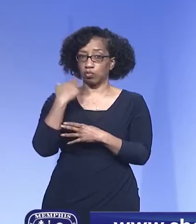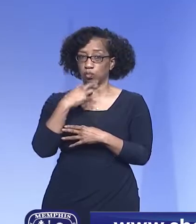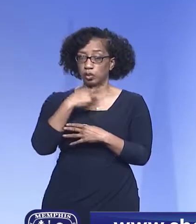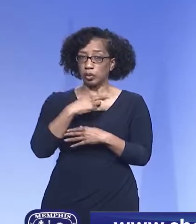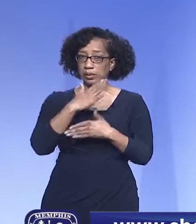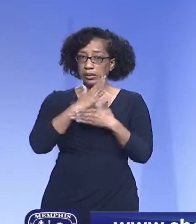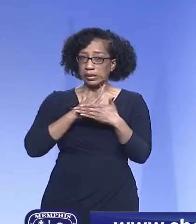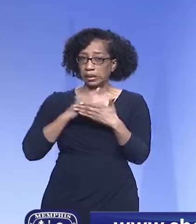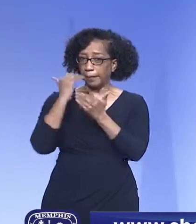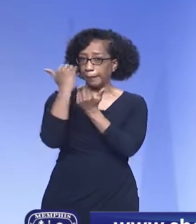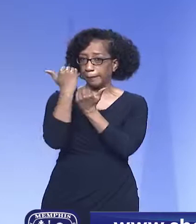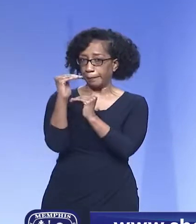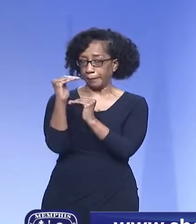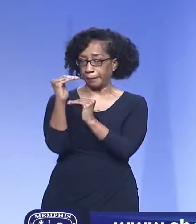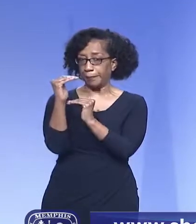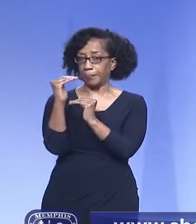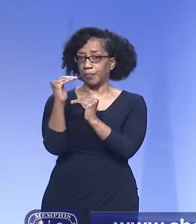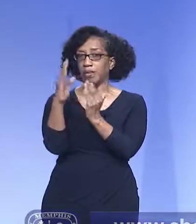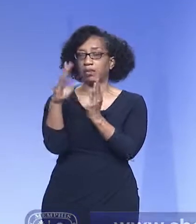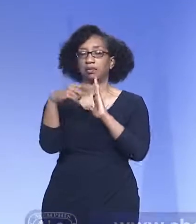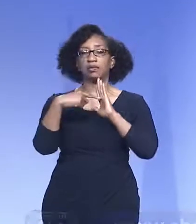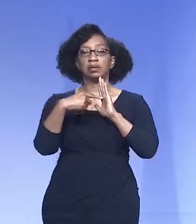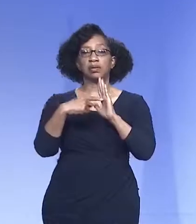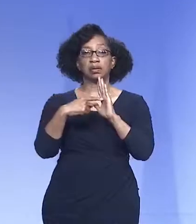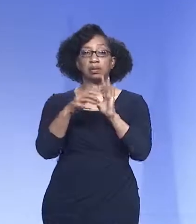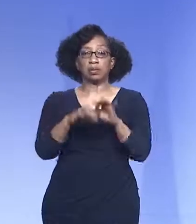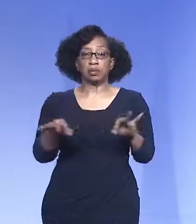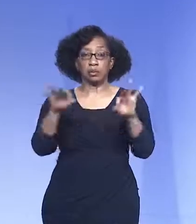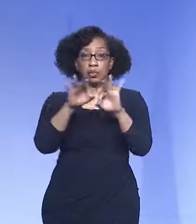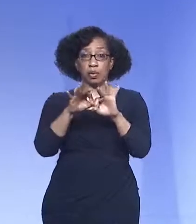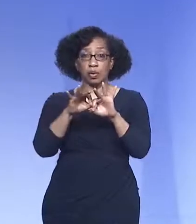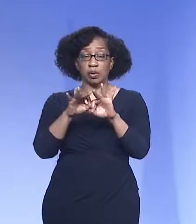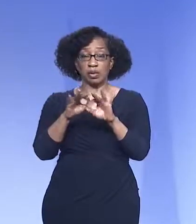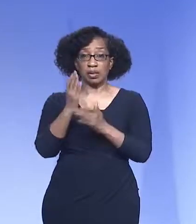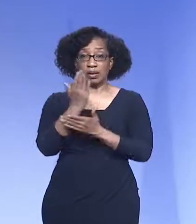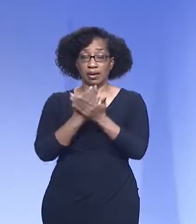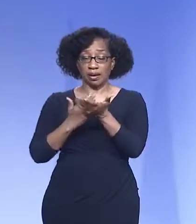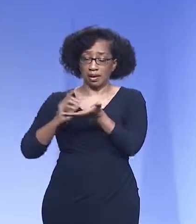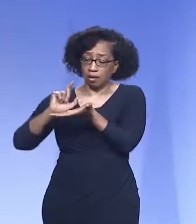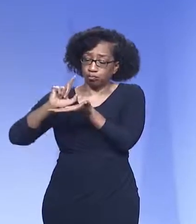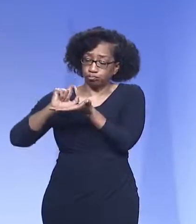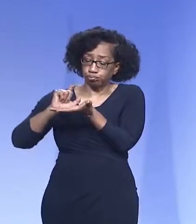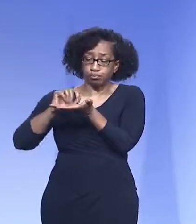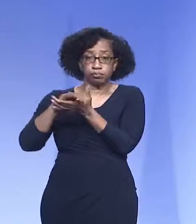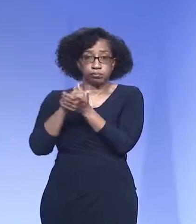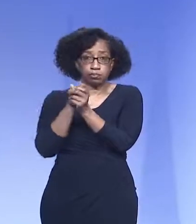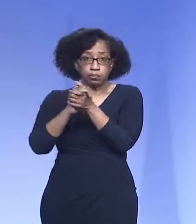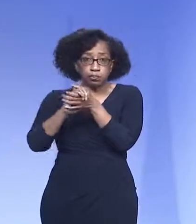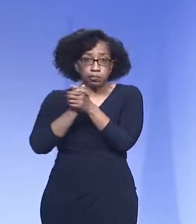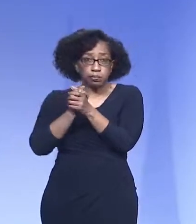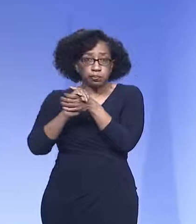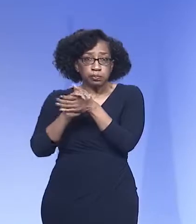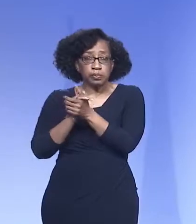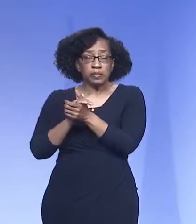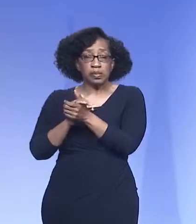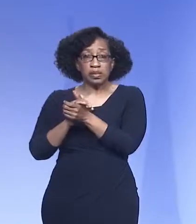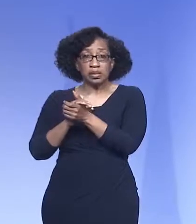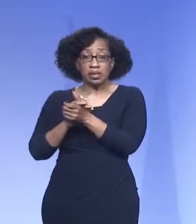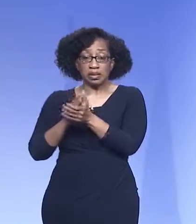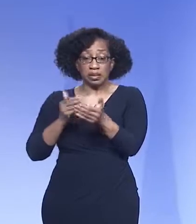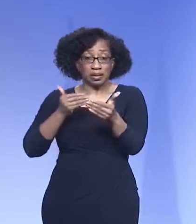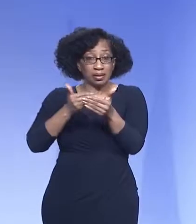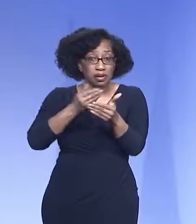as having hand sanitizing stations located away from the food,